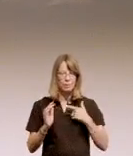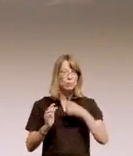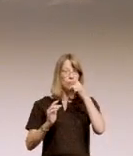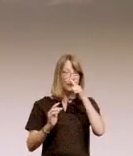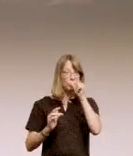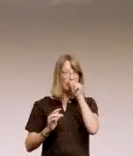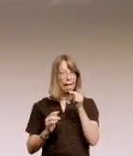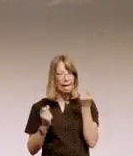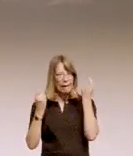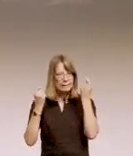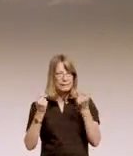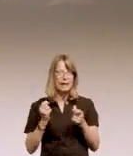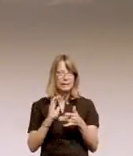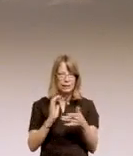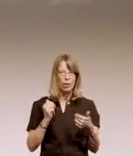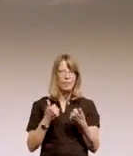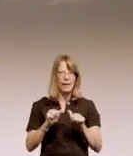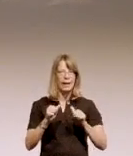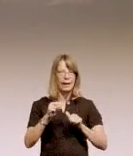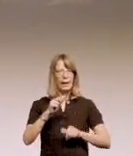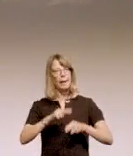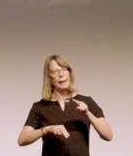then build upon it. And then I would say,